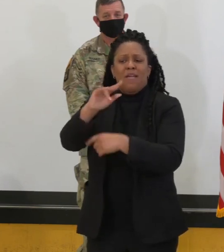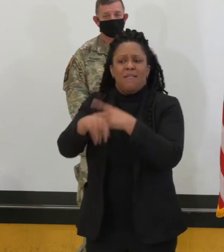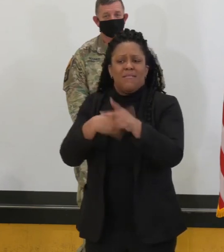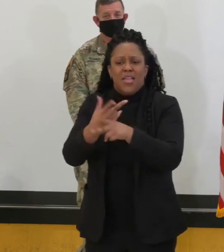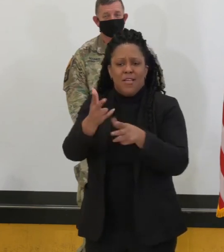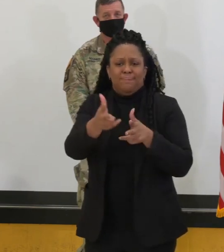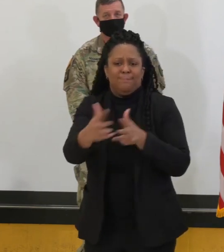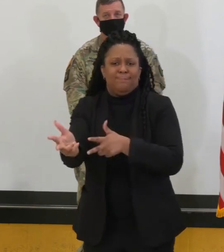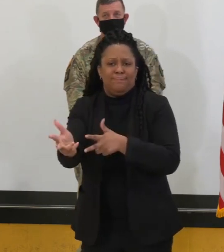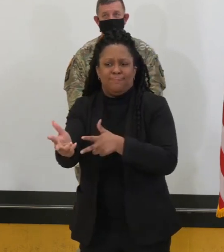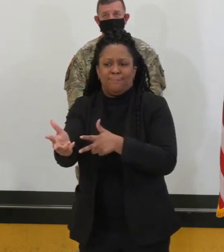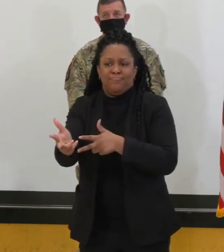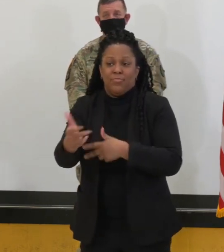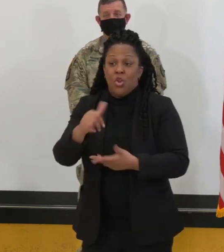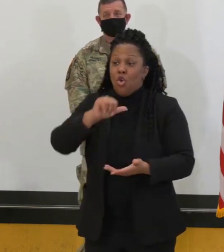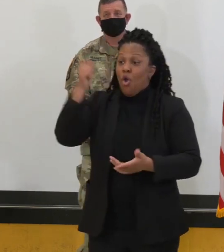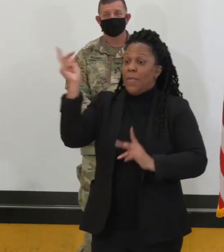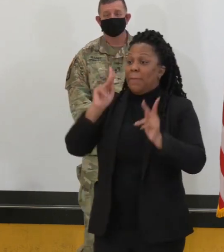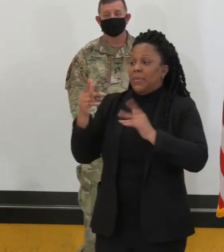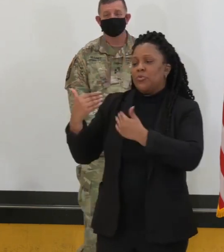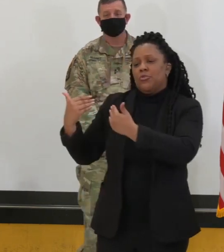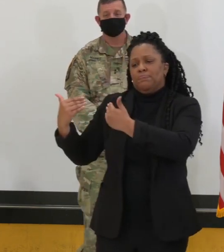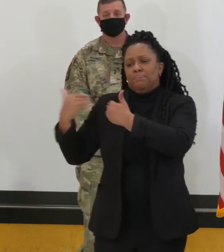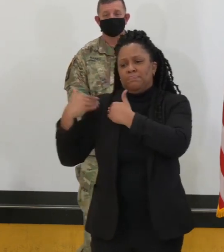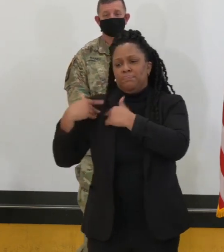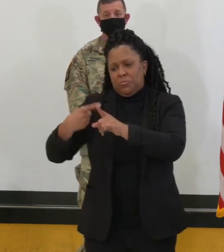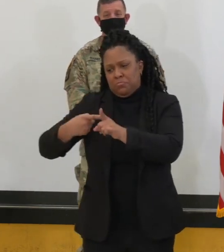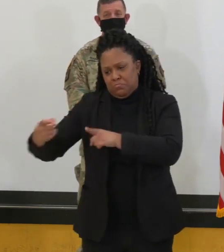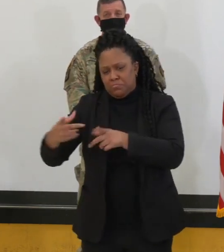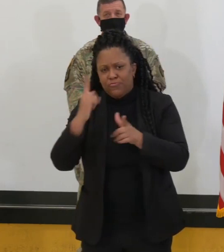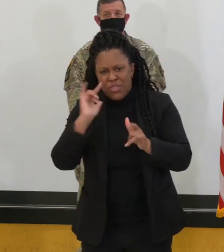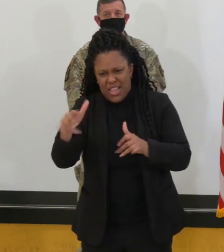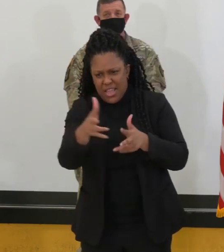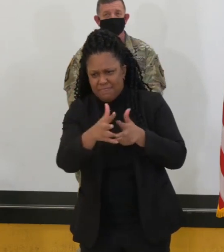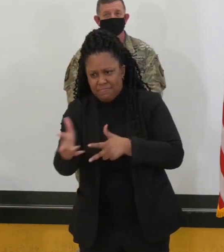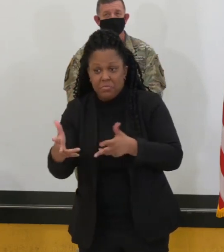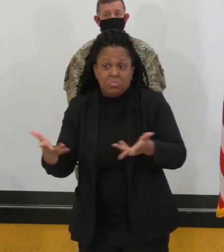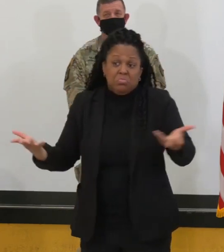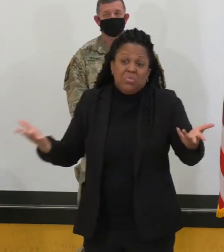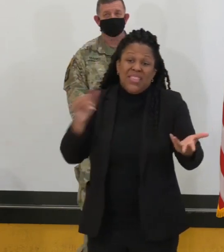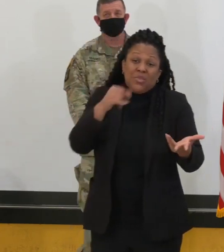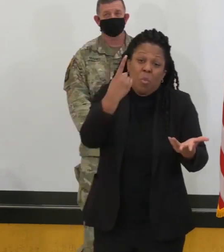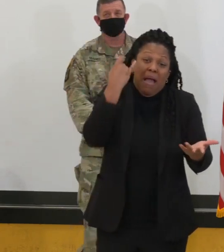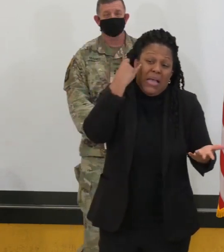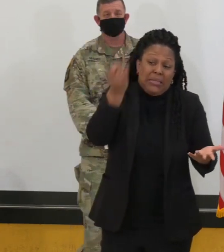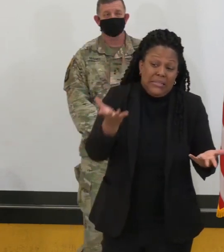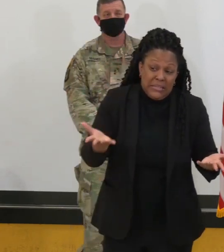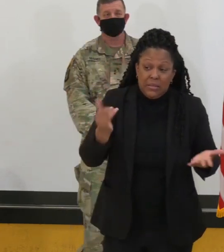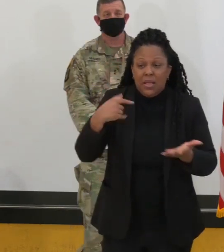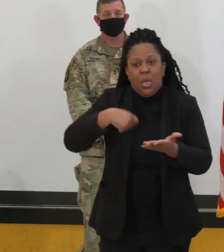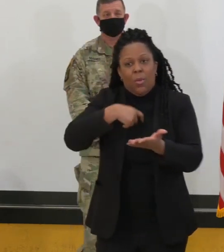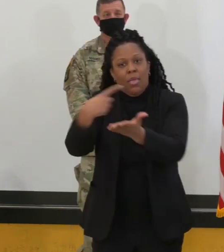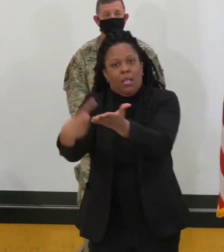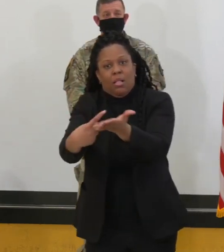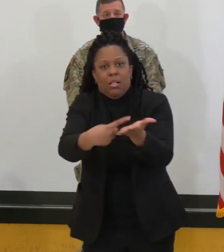But having traffic law enforcement done by whether it's the state patrol or local law enforcement